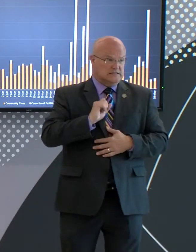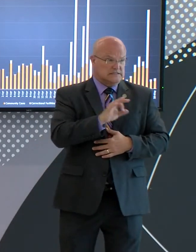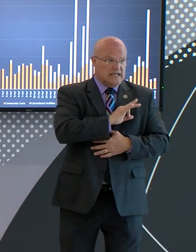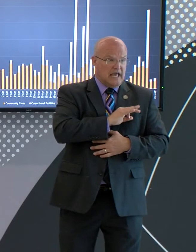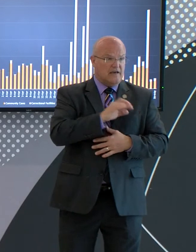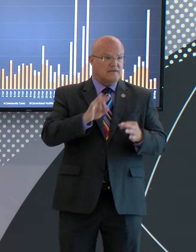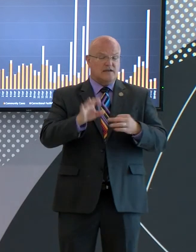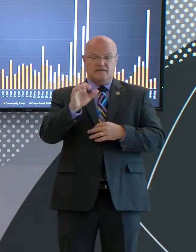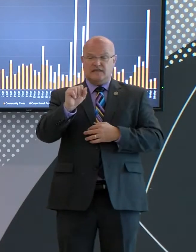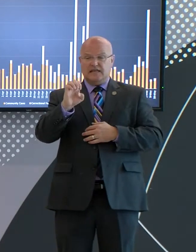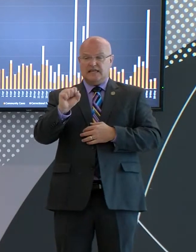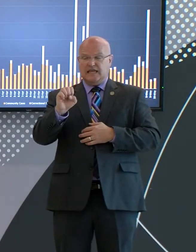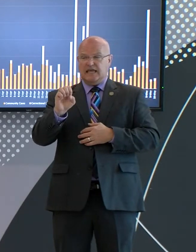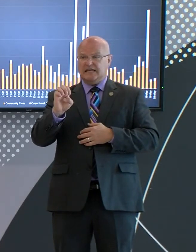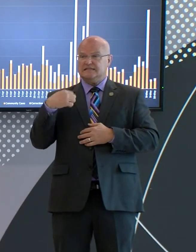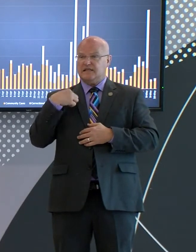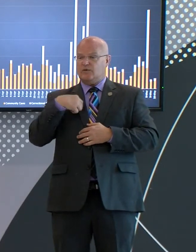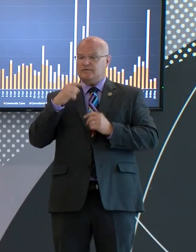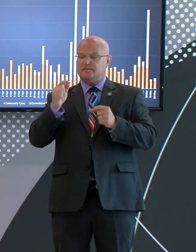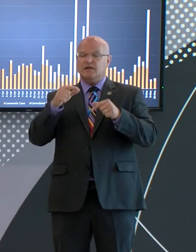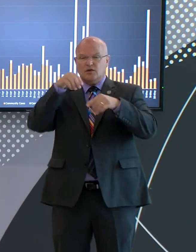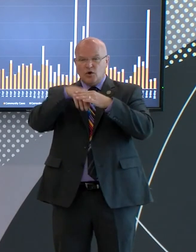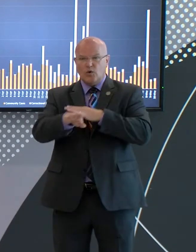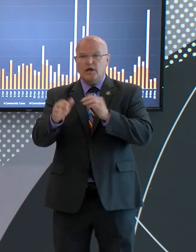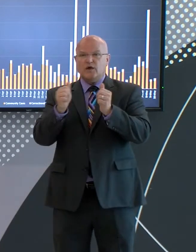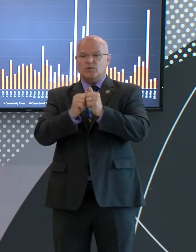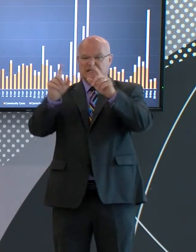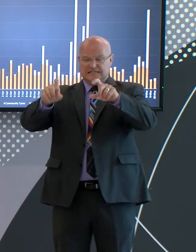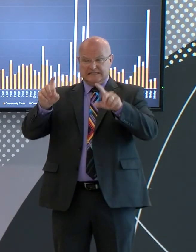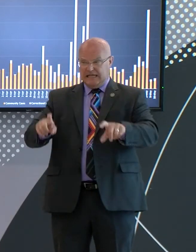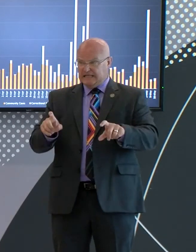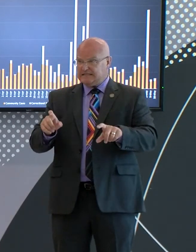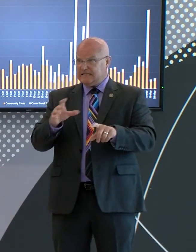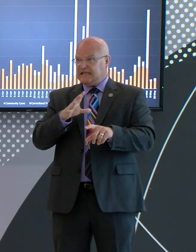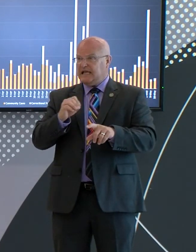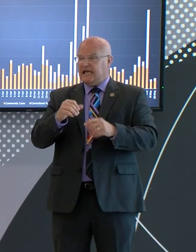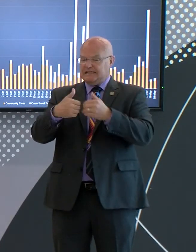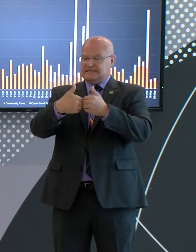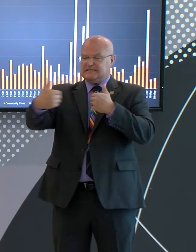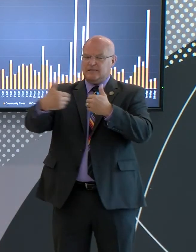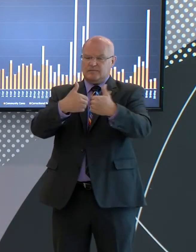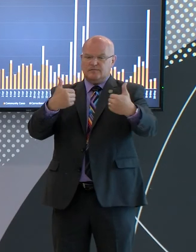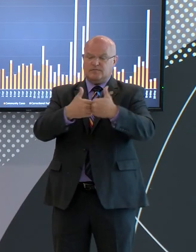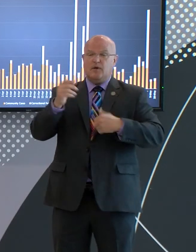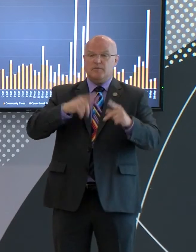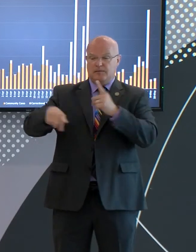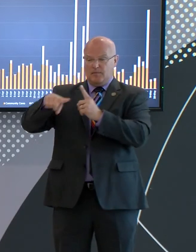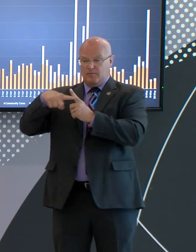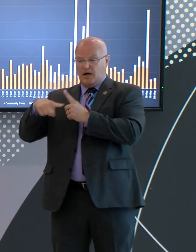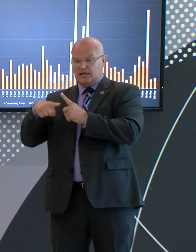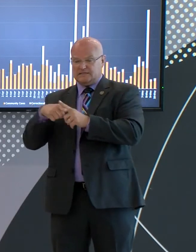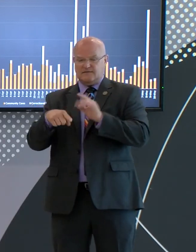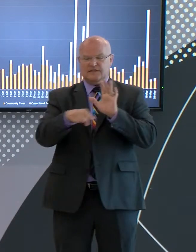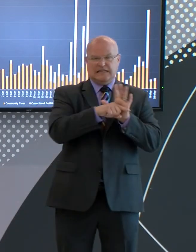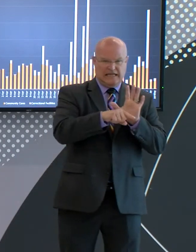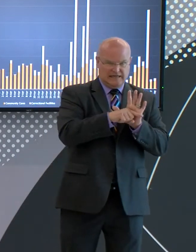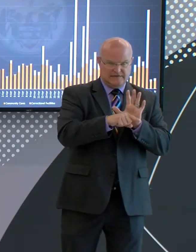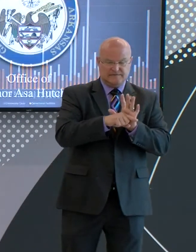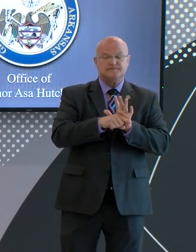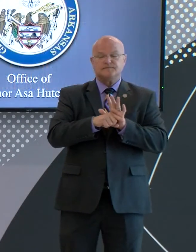there's a case, then we immediately go in with testing, separating out those who are positive from those who are